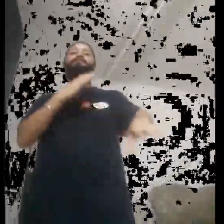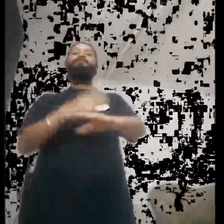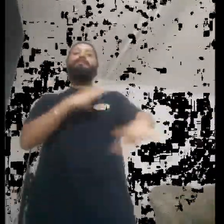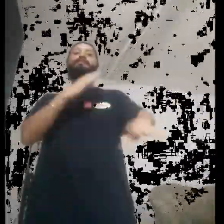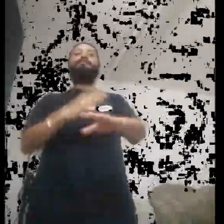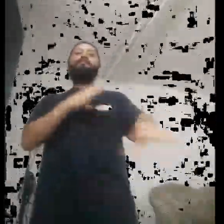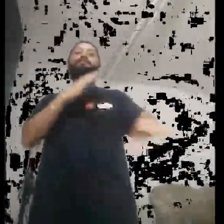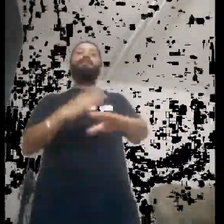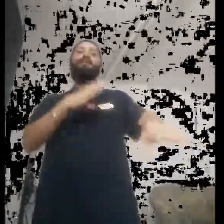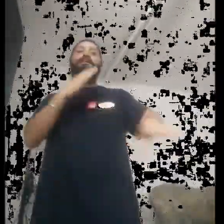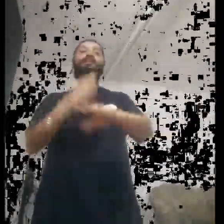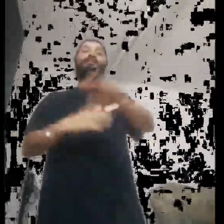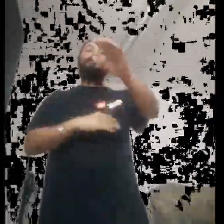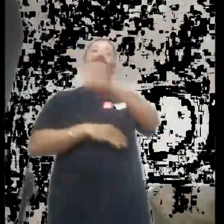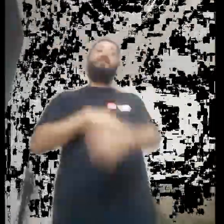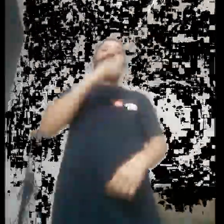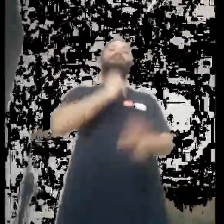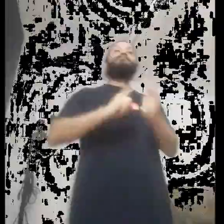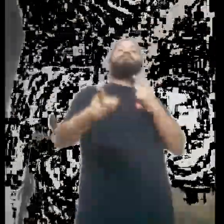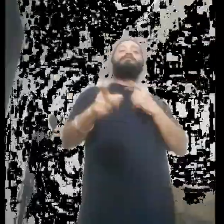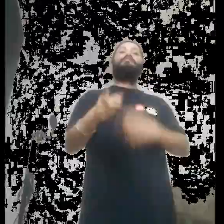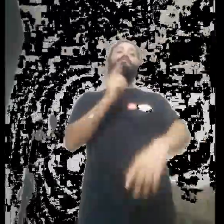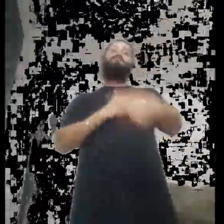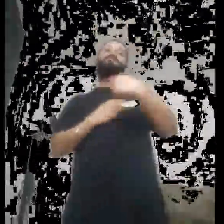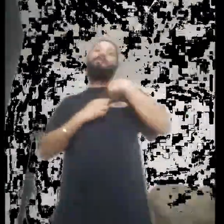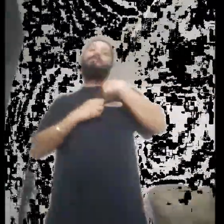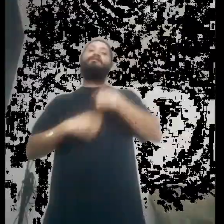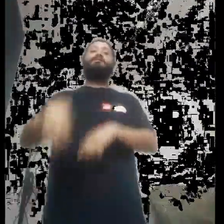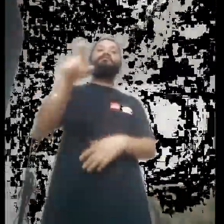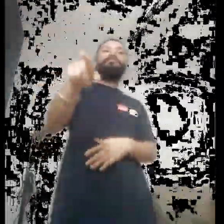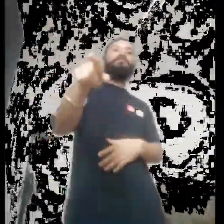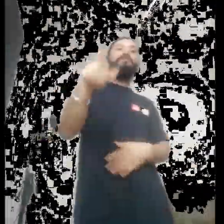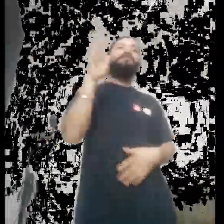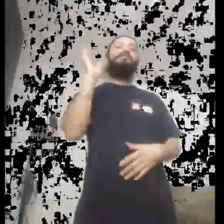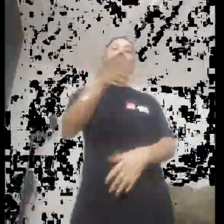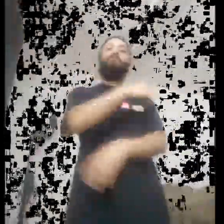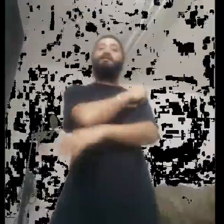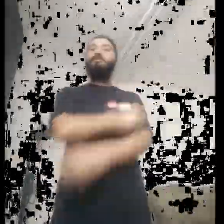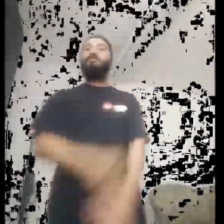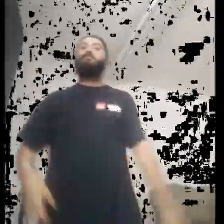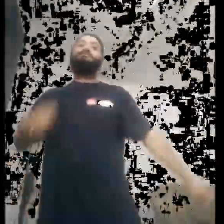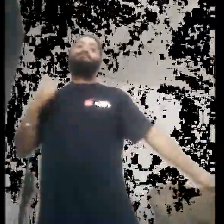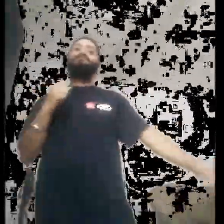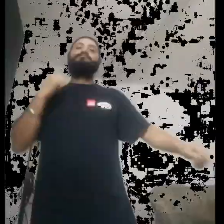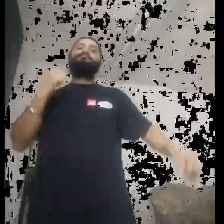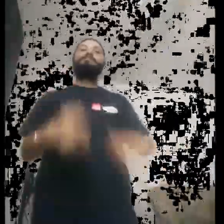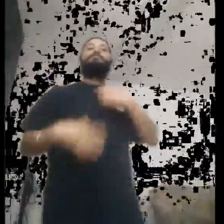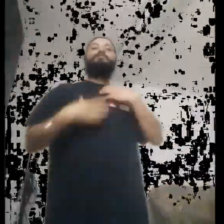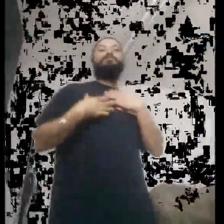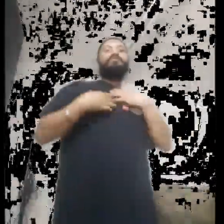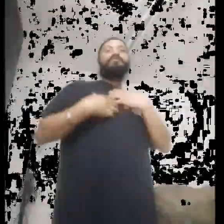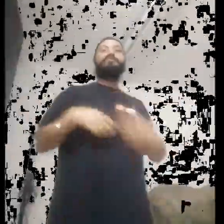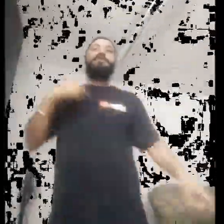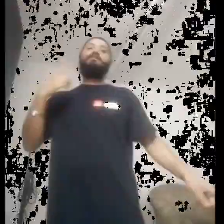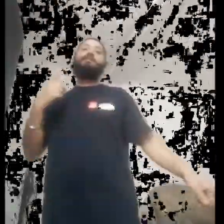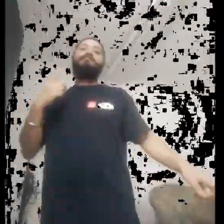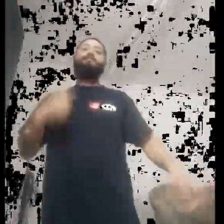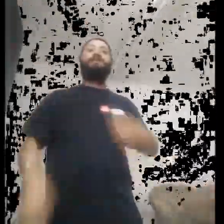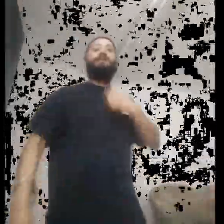want tell me Hannah? That love I have, you are the one. My love, do you want tell me